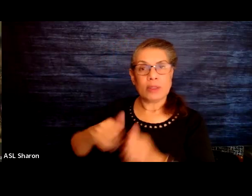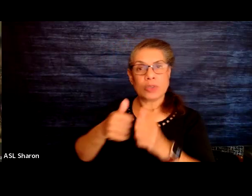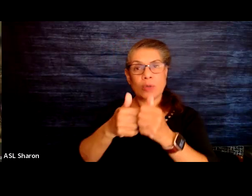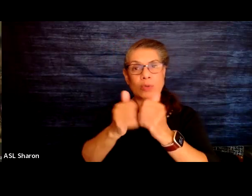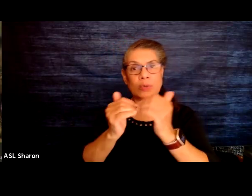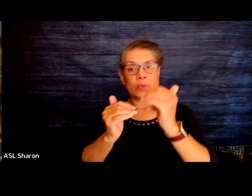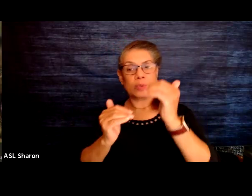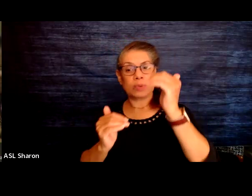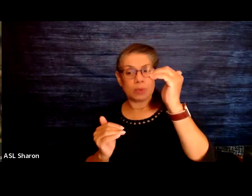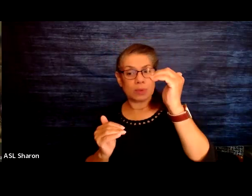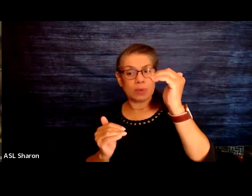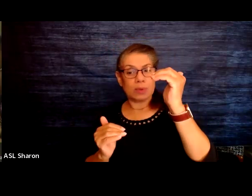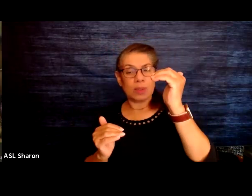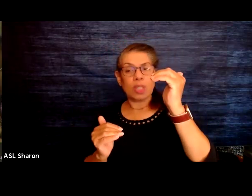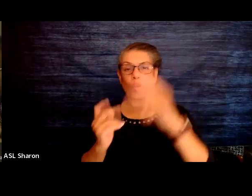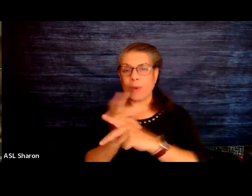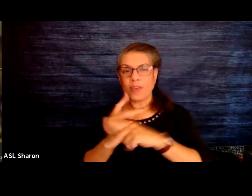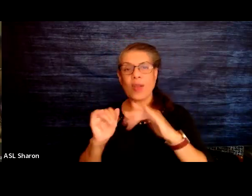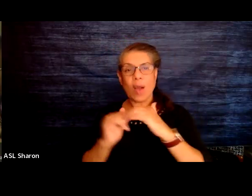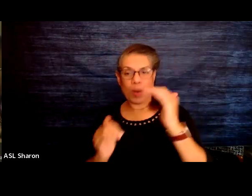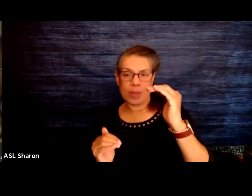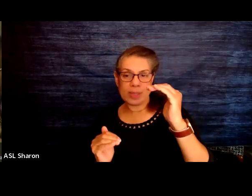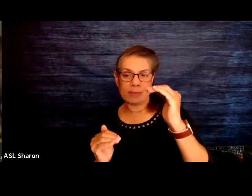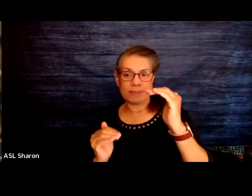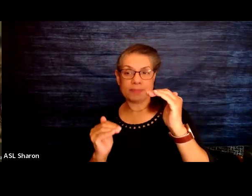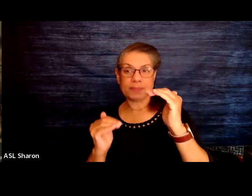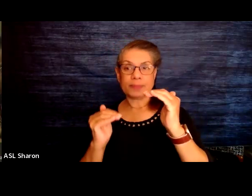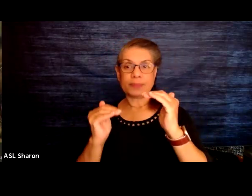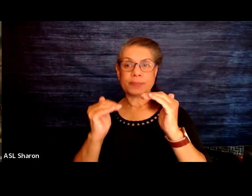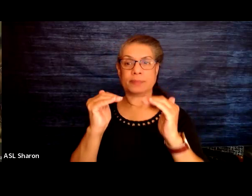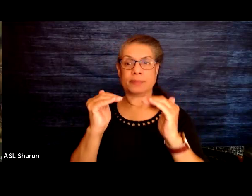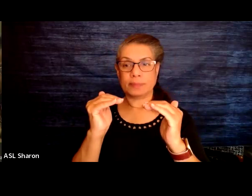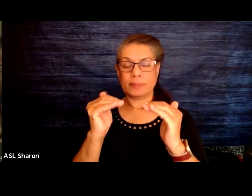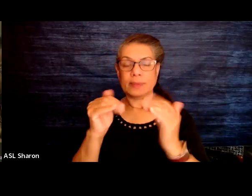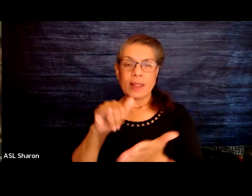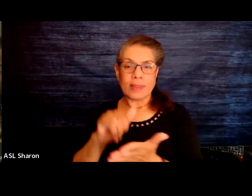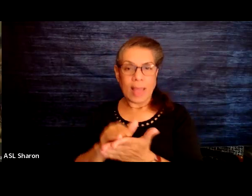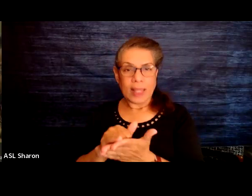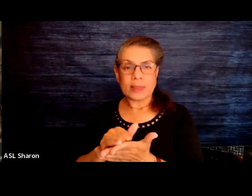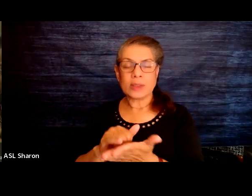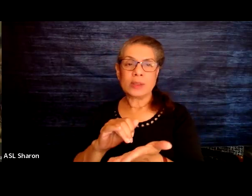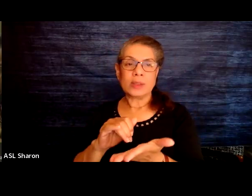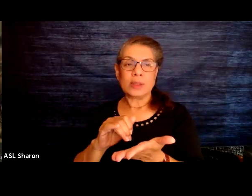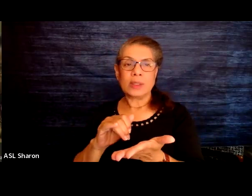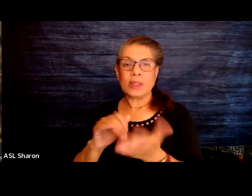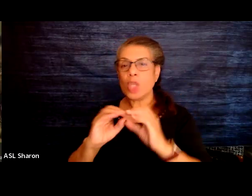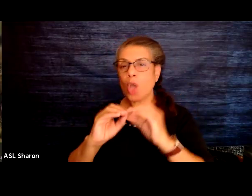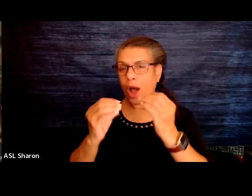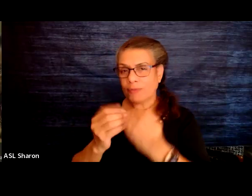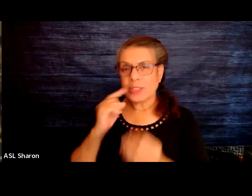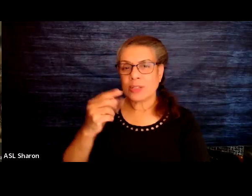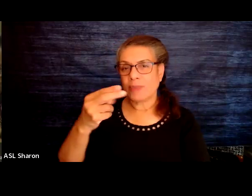solution sets need to address that. And that's the level of data that I think the secondary office is working with the students on, with